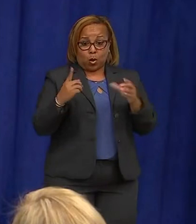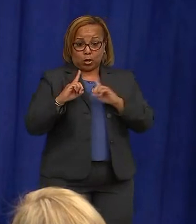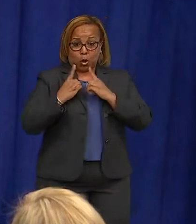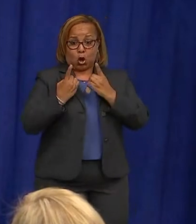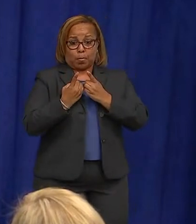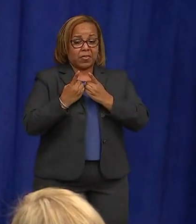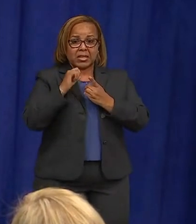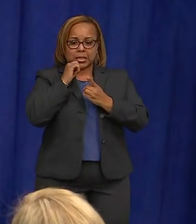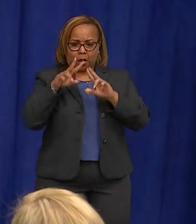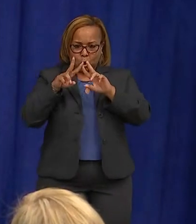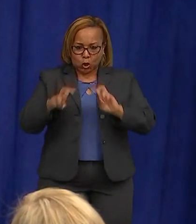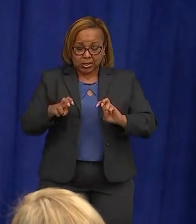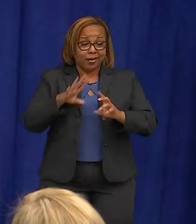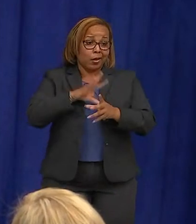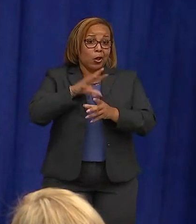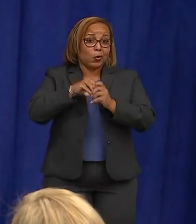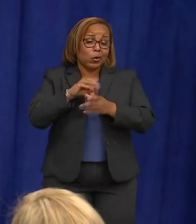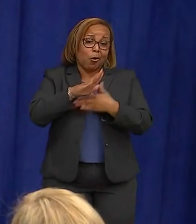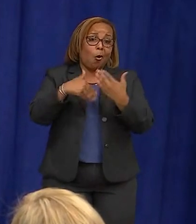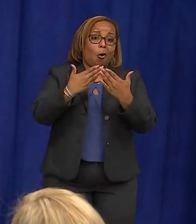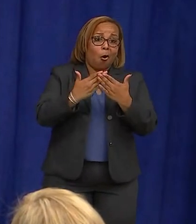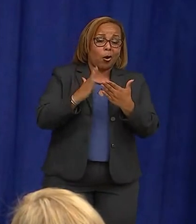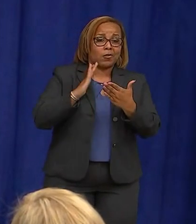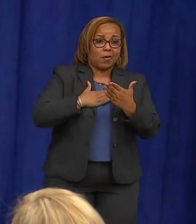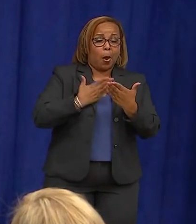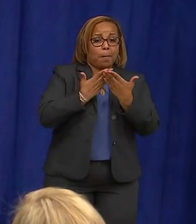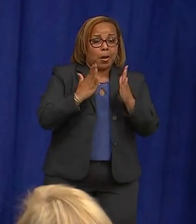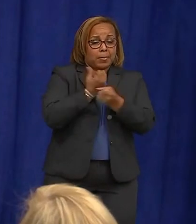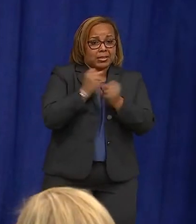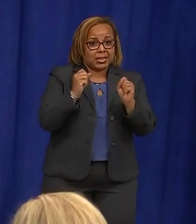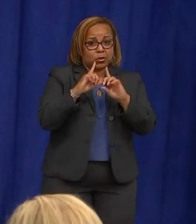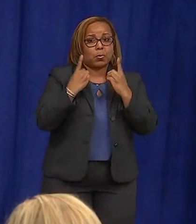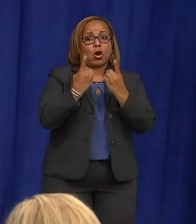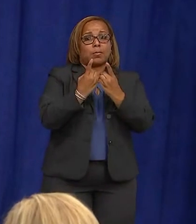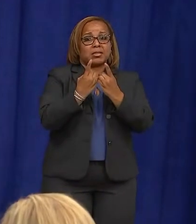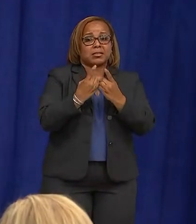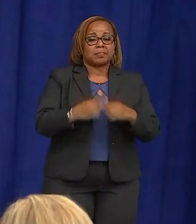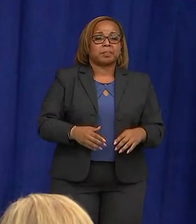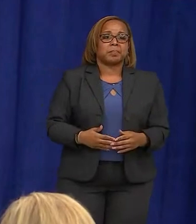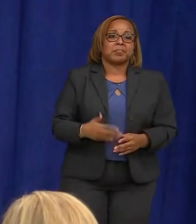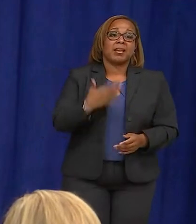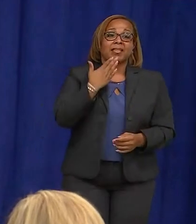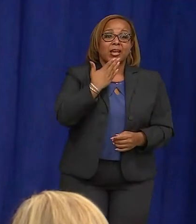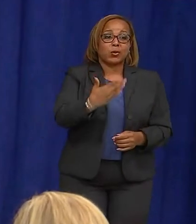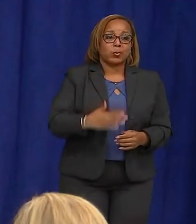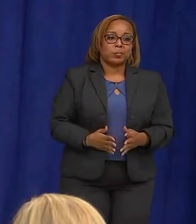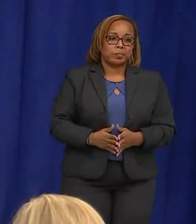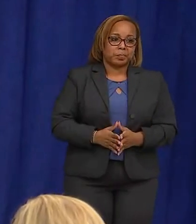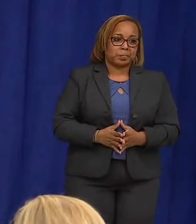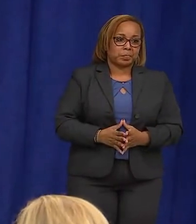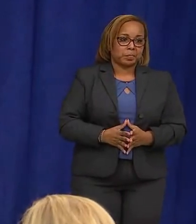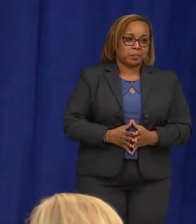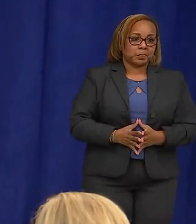department that isn't looked at, including all of our public safety departments. Thank you, guys. Thank you. Thank you.